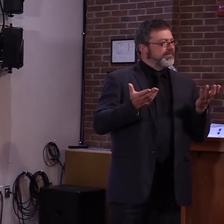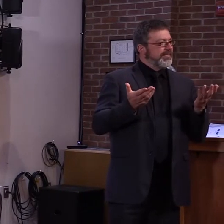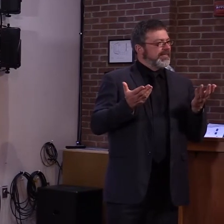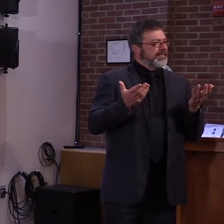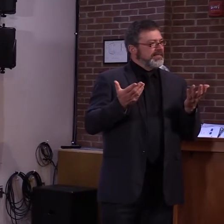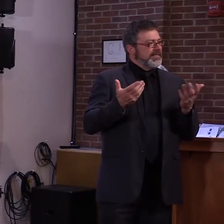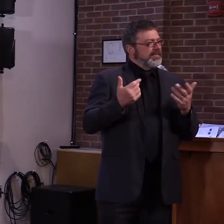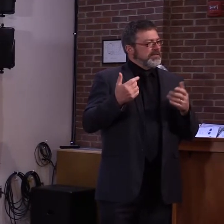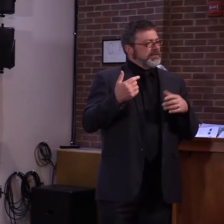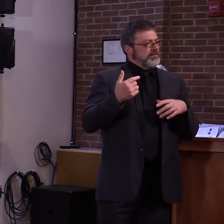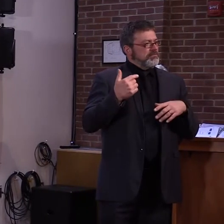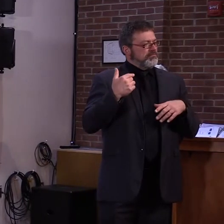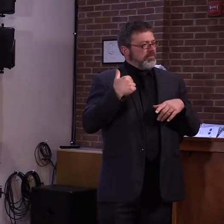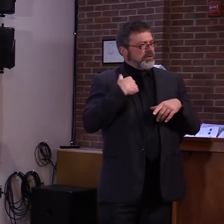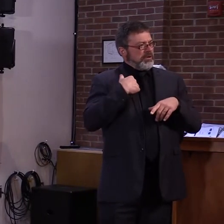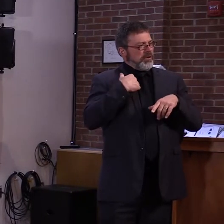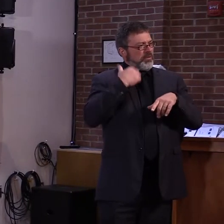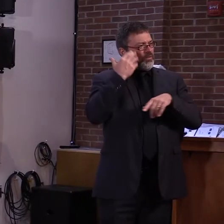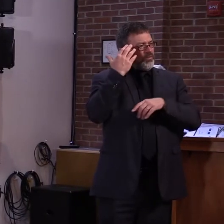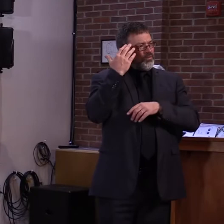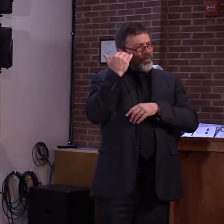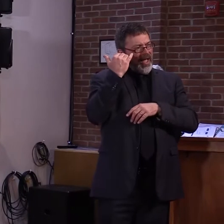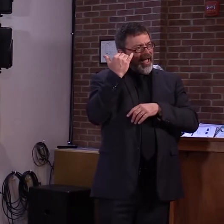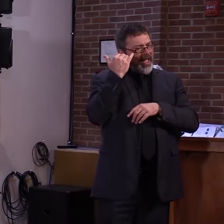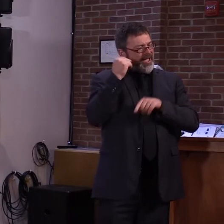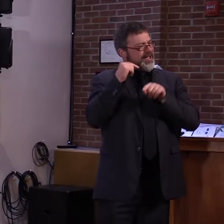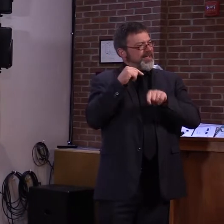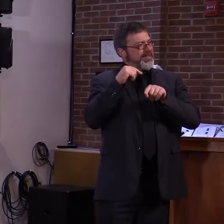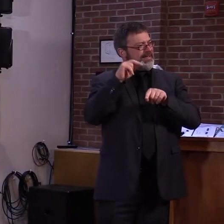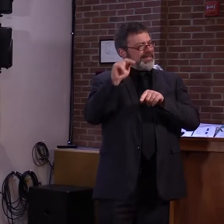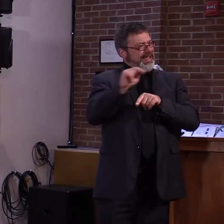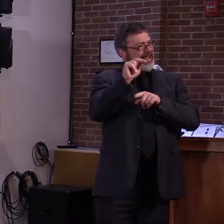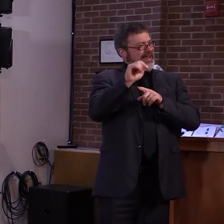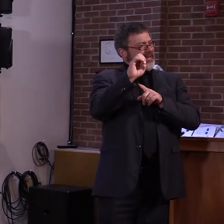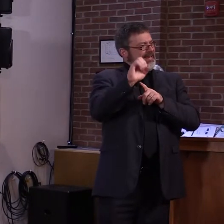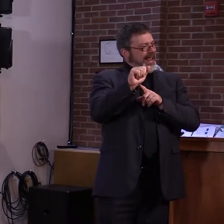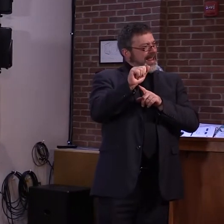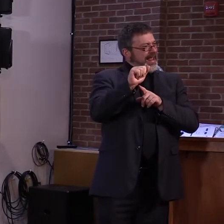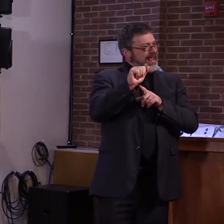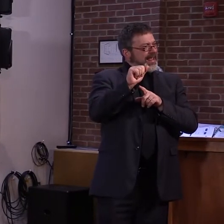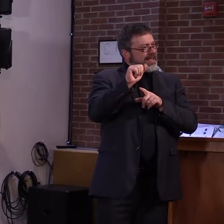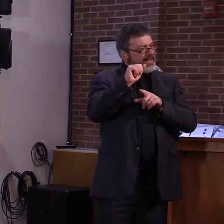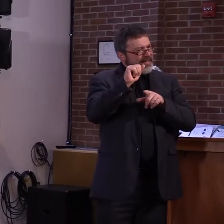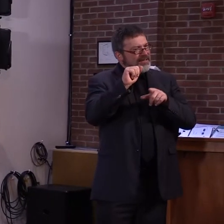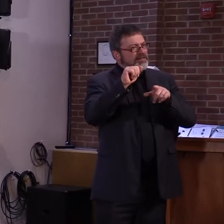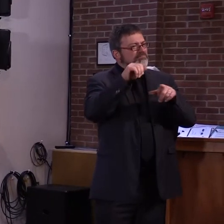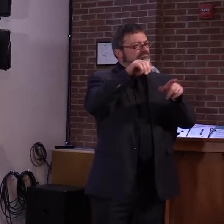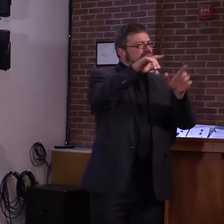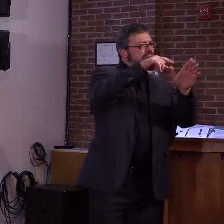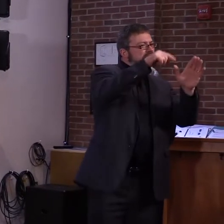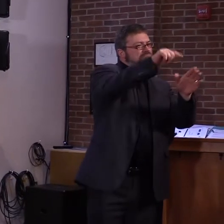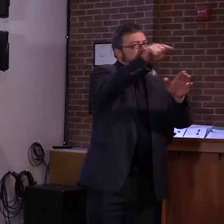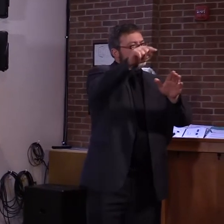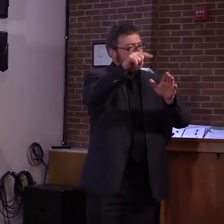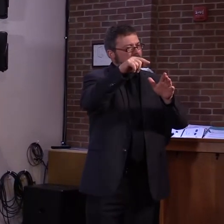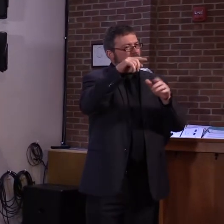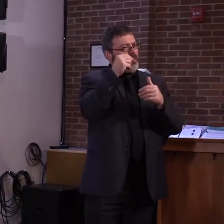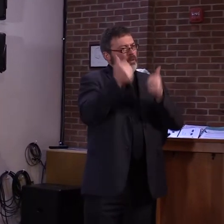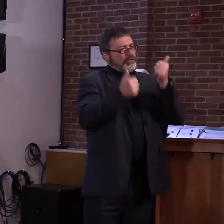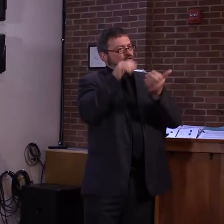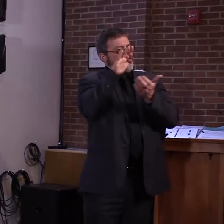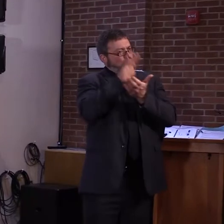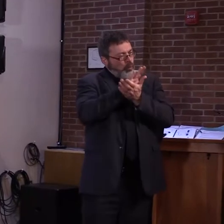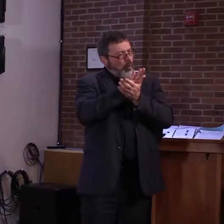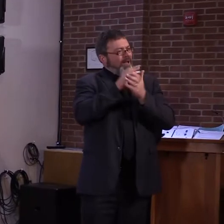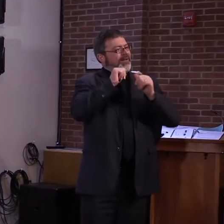unprepared or not fully prepared? I mean, bathrooms don't have water or soap, claiming classrooms are